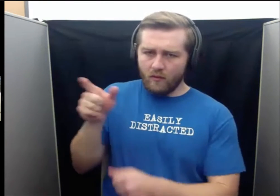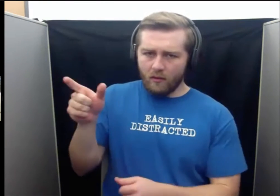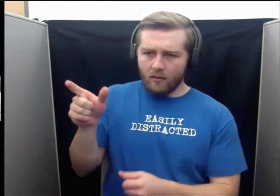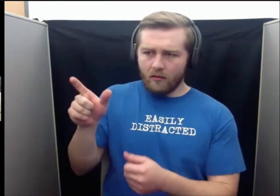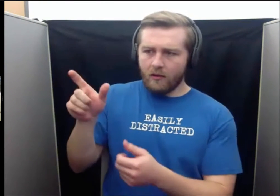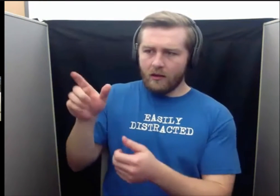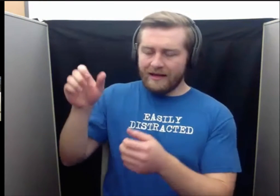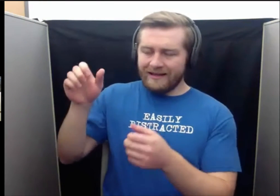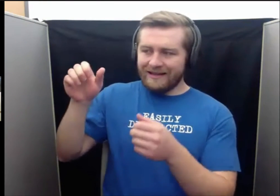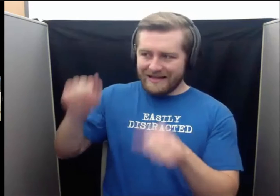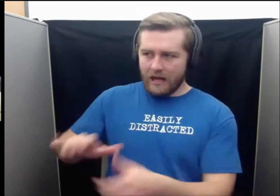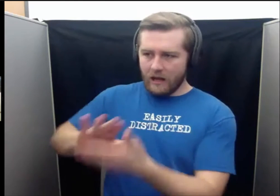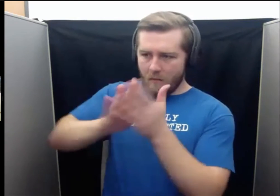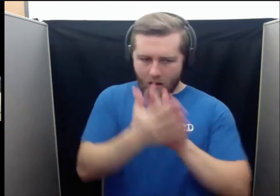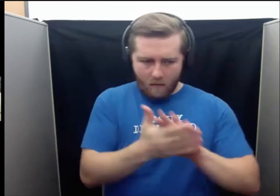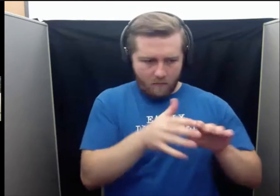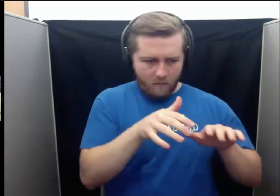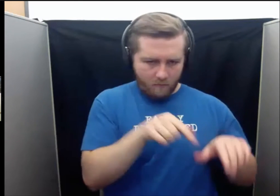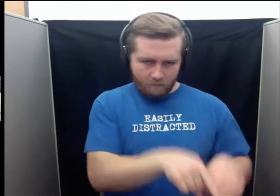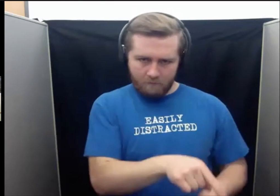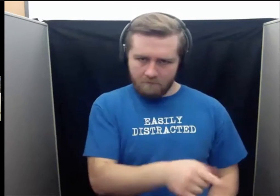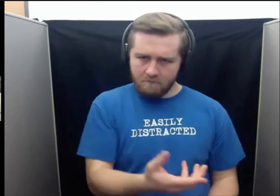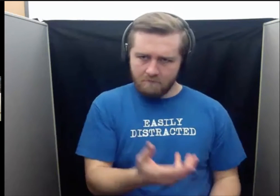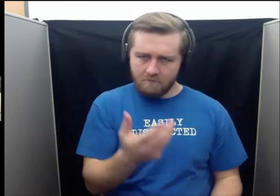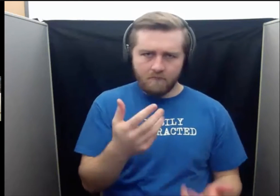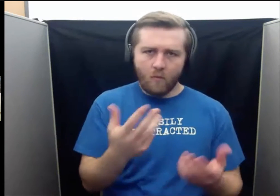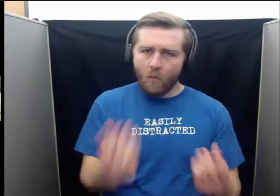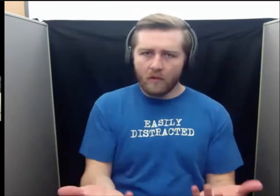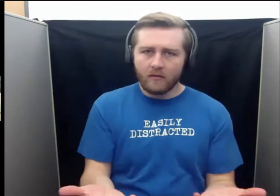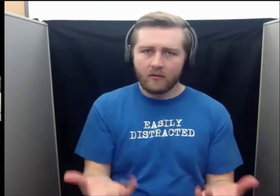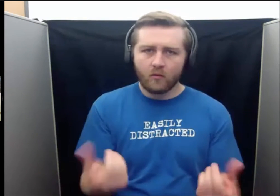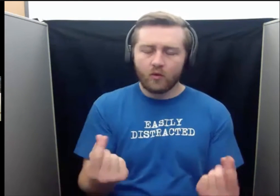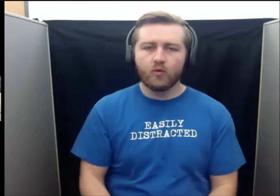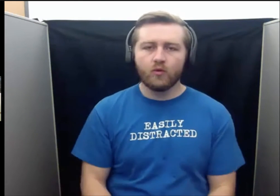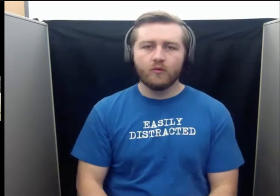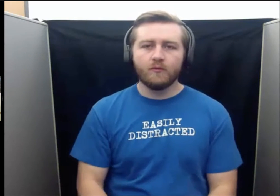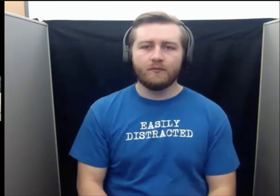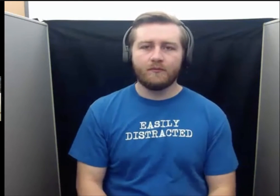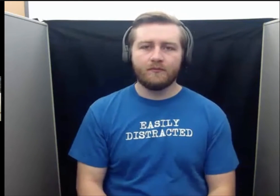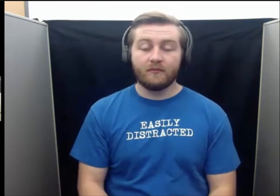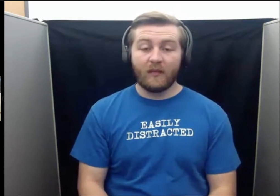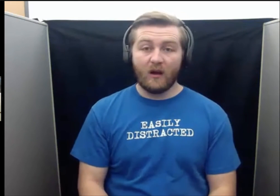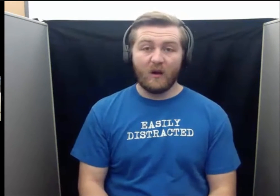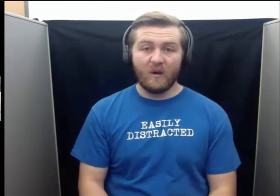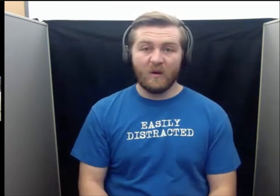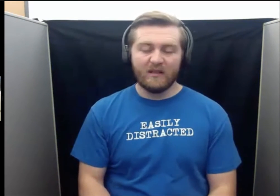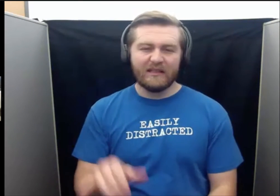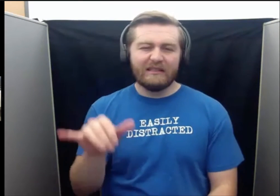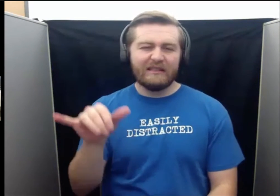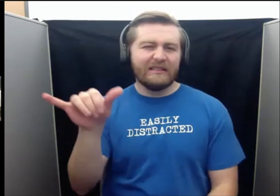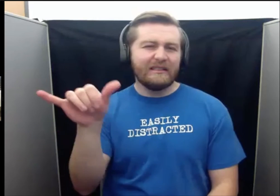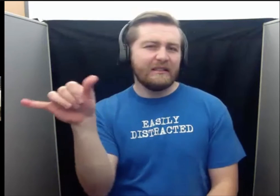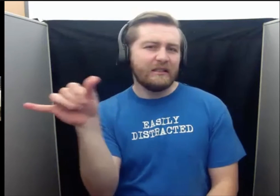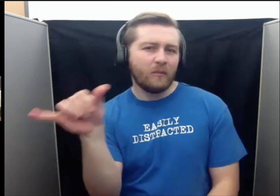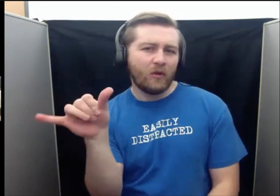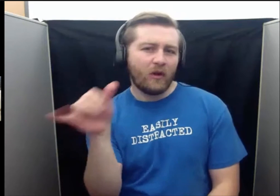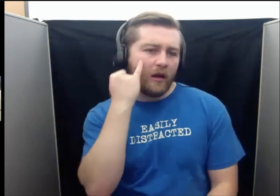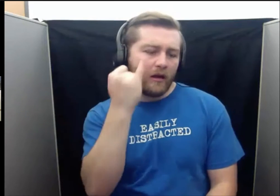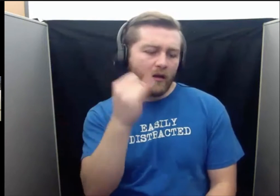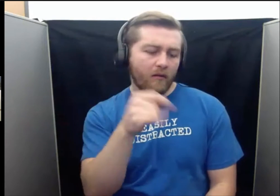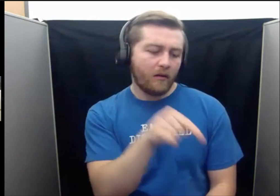To get it to go from a gas to a liquid. It's the same thing you have to do to make it go from a liquid to a solid.